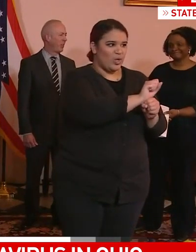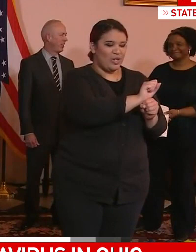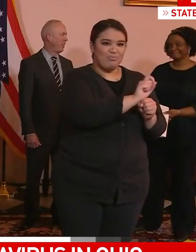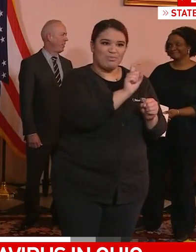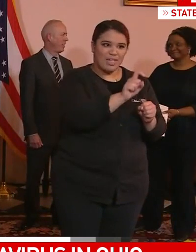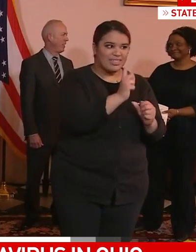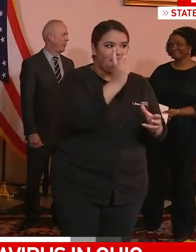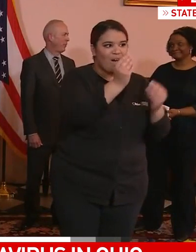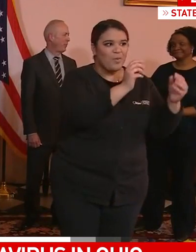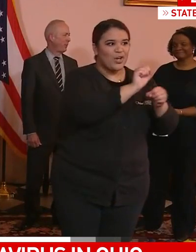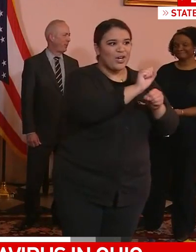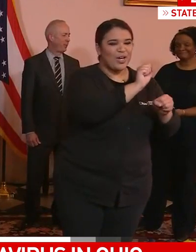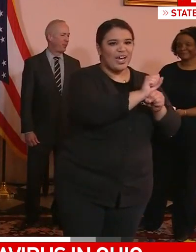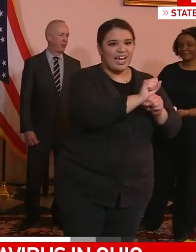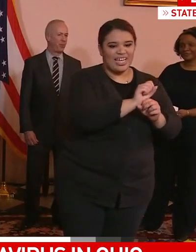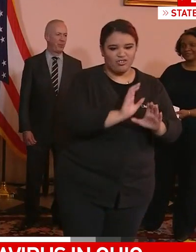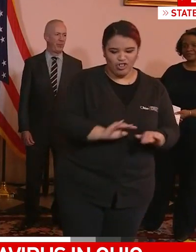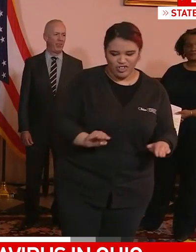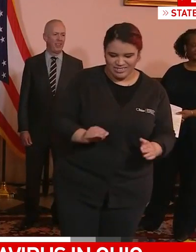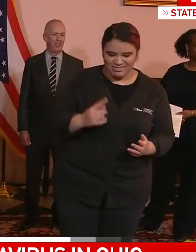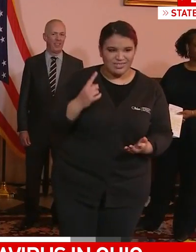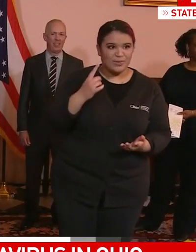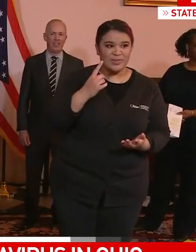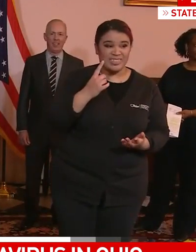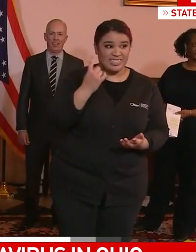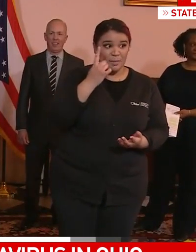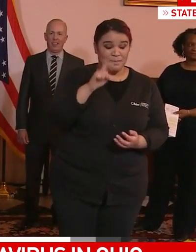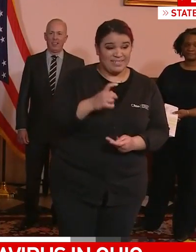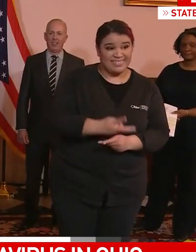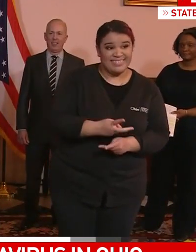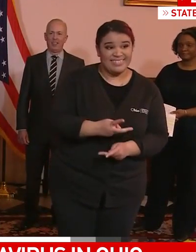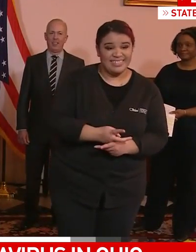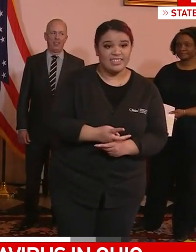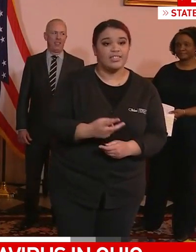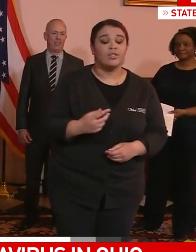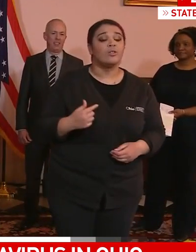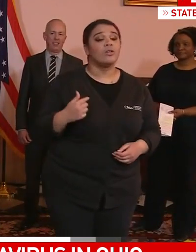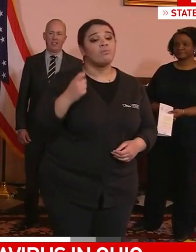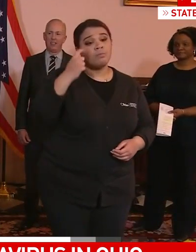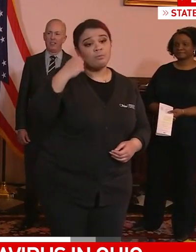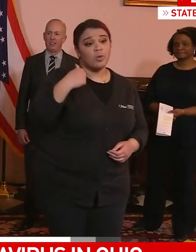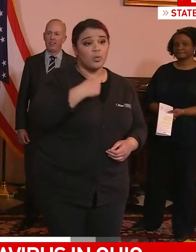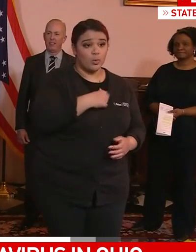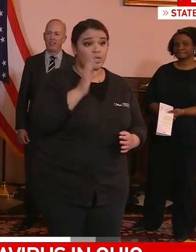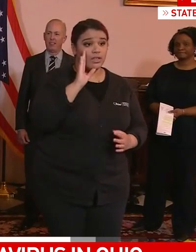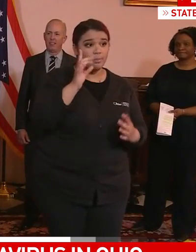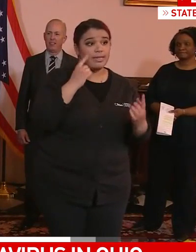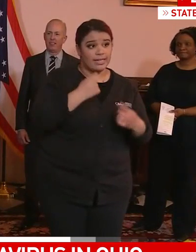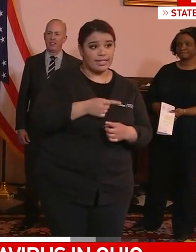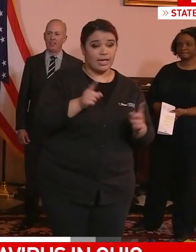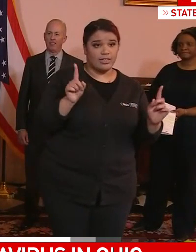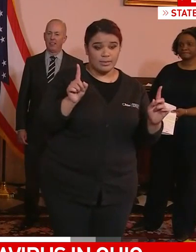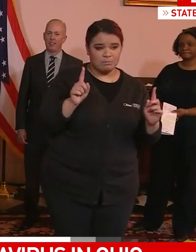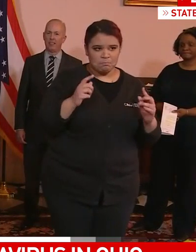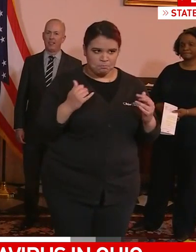be making an announcement on that, but we certainly will be taking care of that as we move forward.